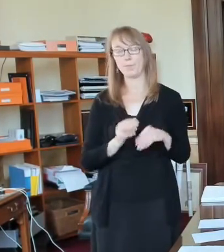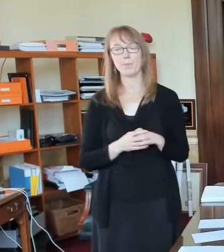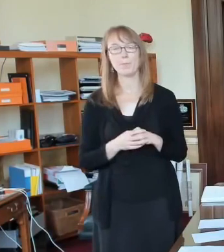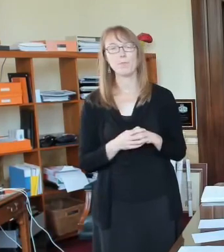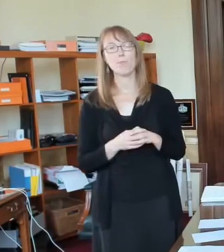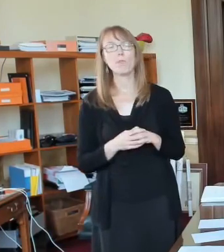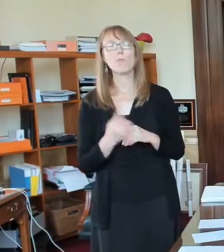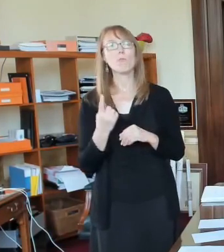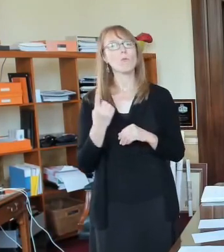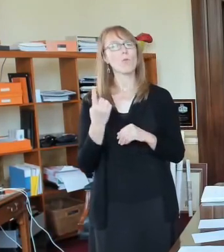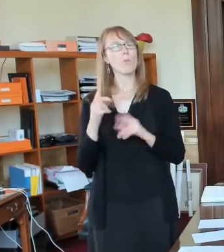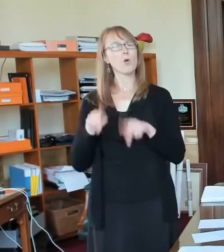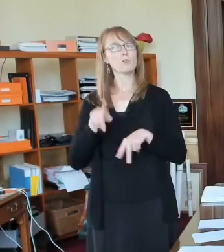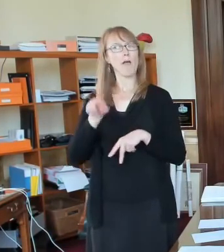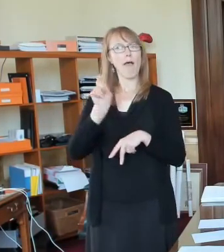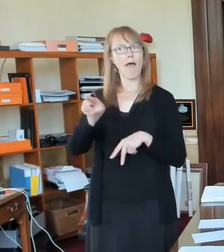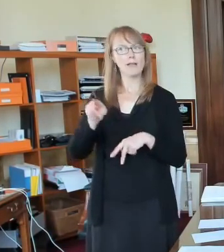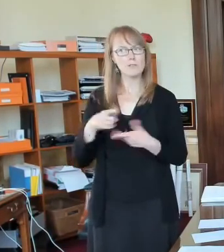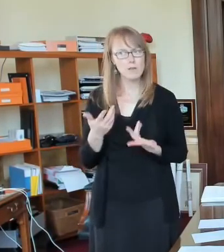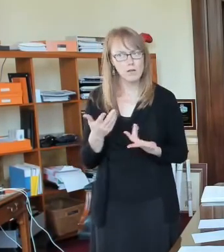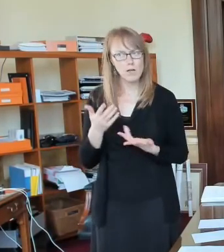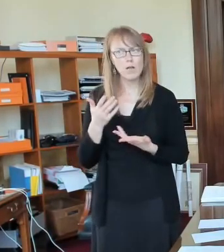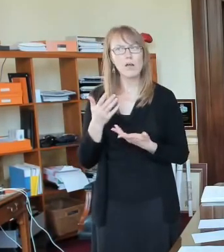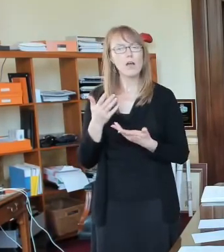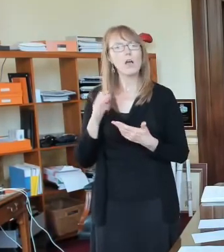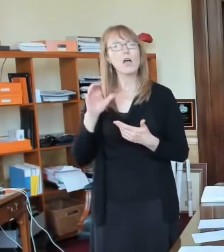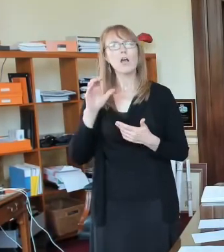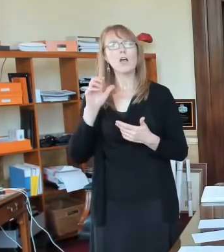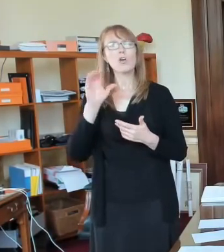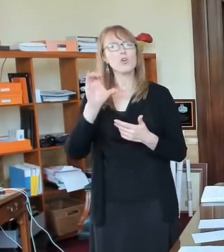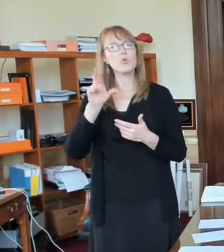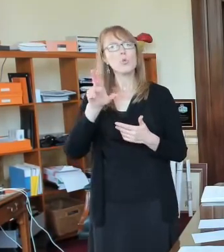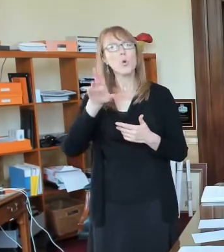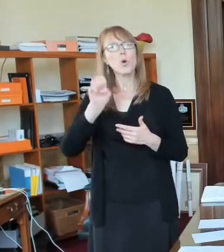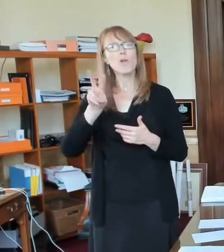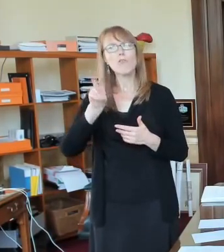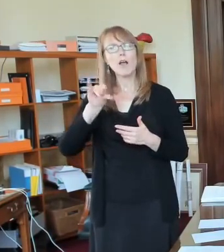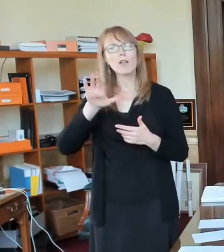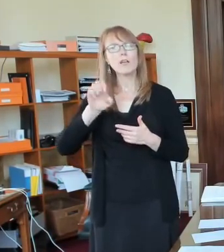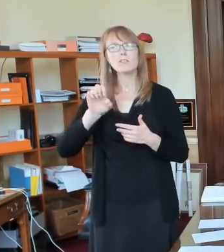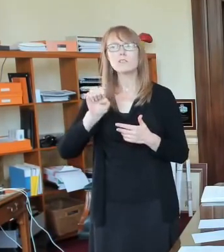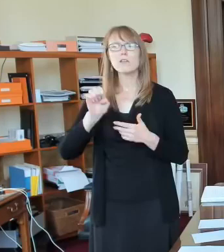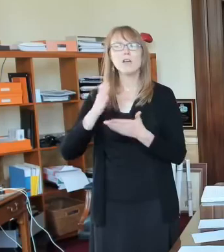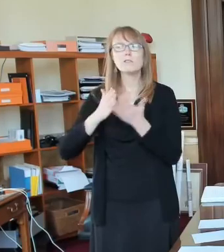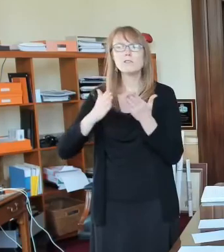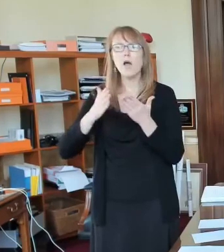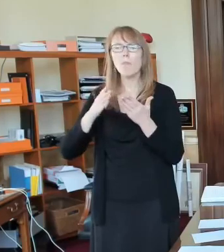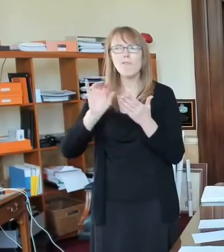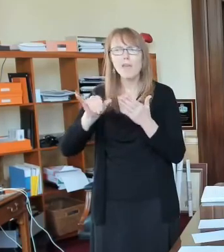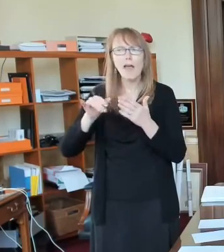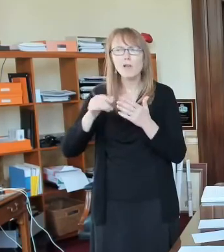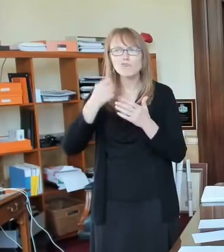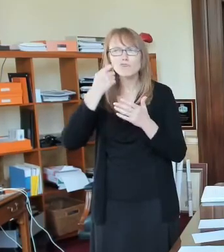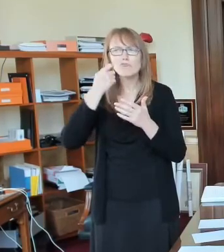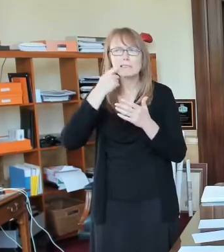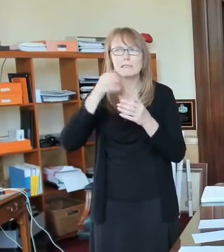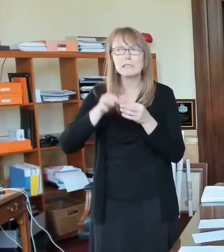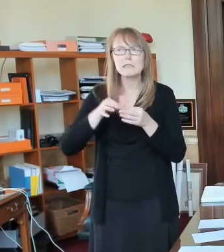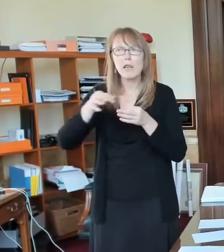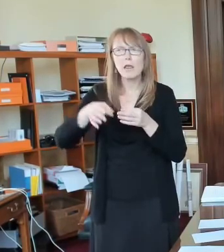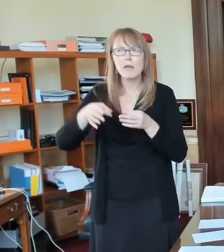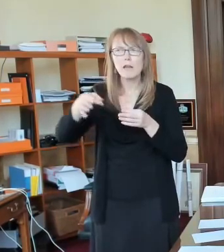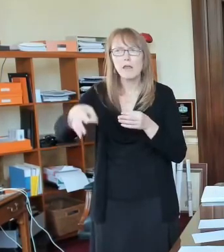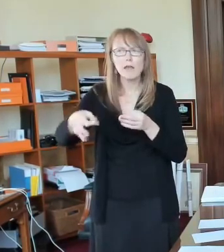that Cure Violence was significantly delayed. Can you address that? And I think you sort of just answered this next part,